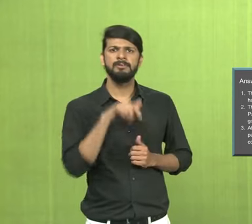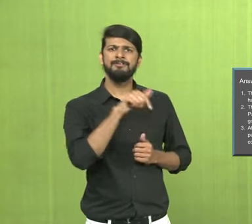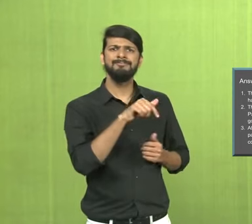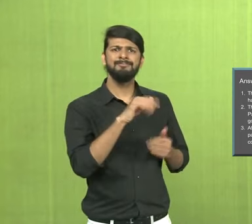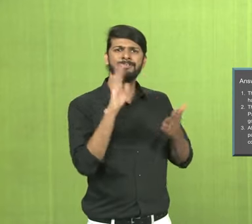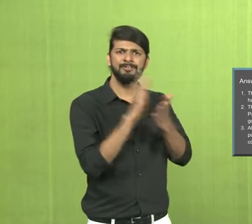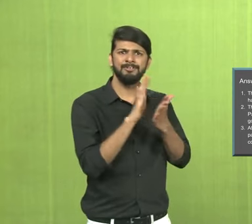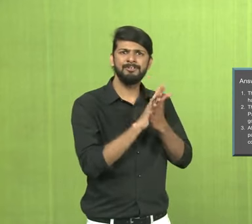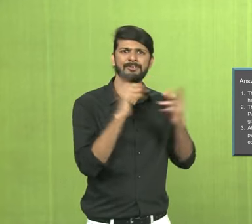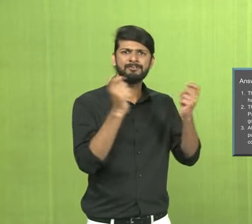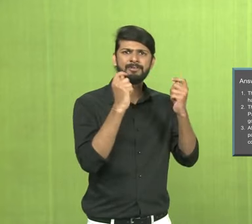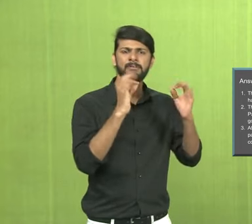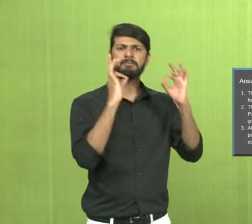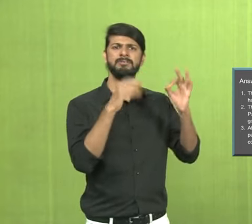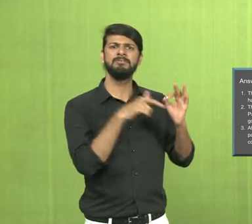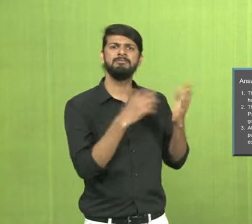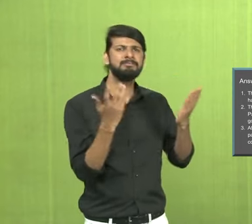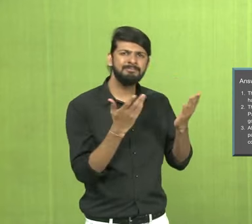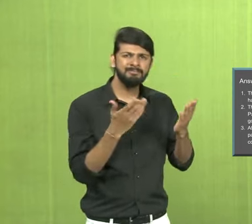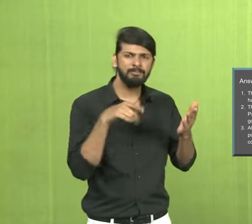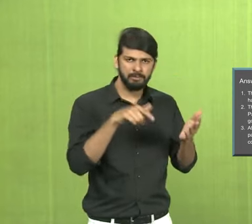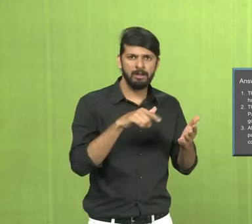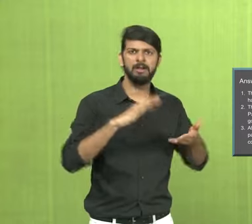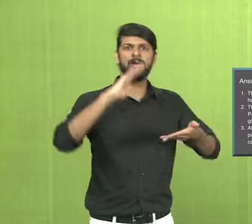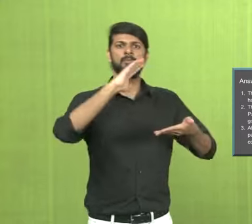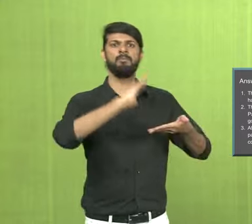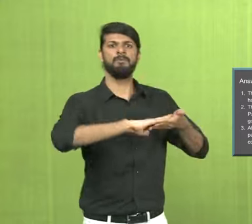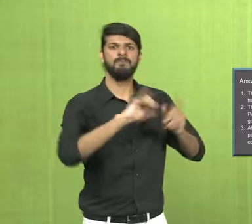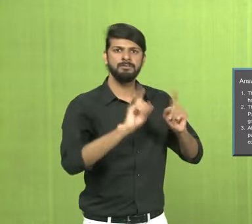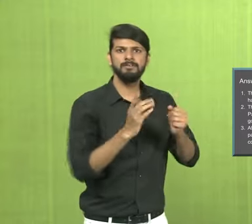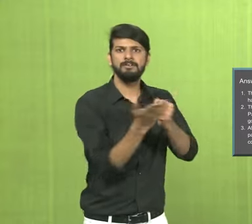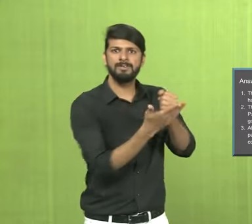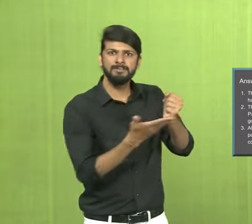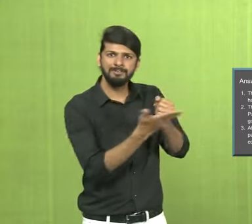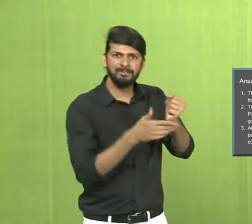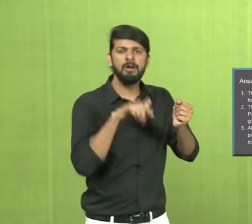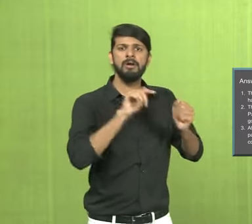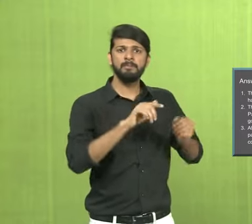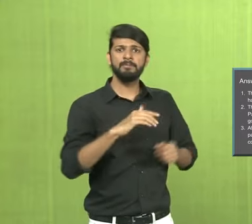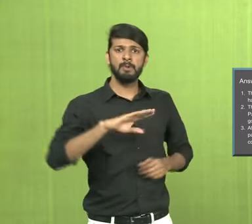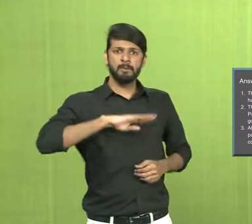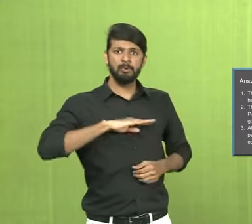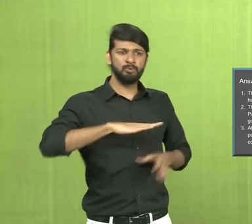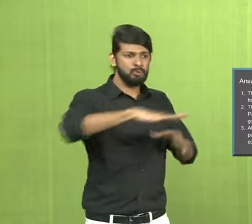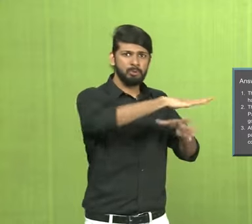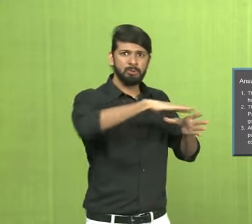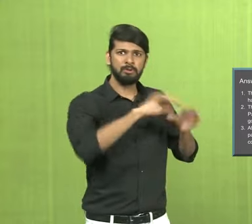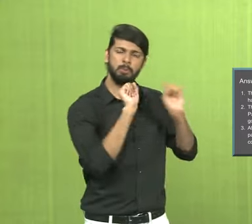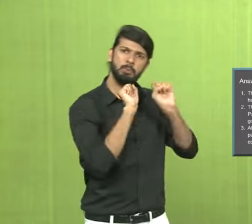Answers. Answer number 1. The Varli paintings are made by Varli people to celebrate